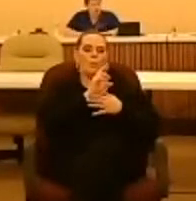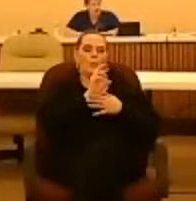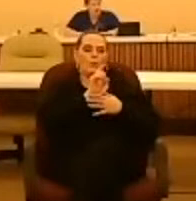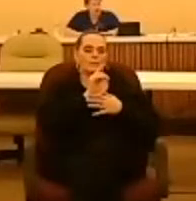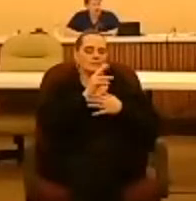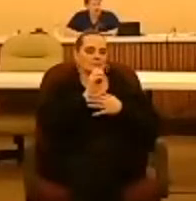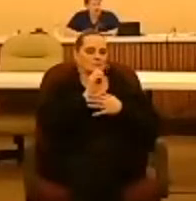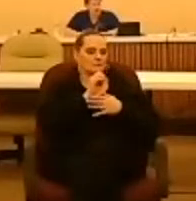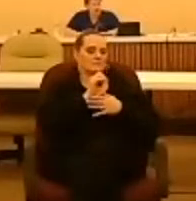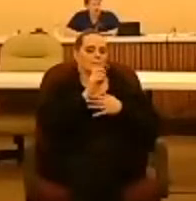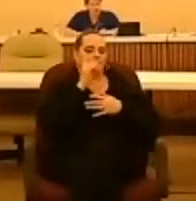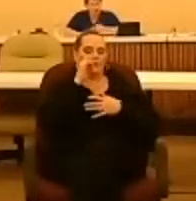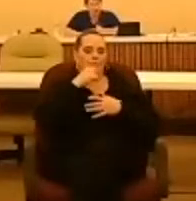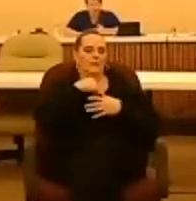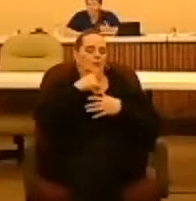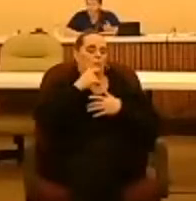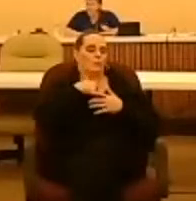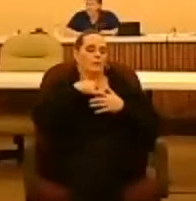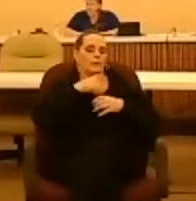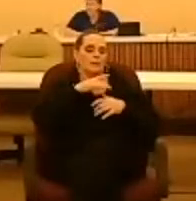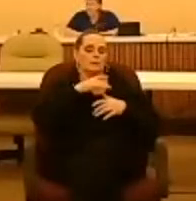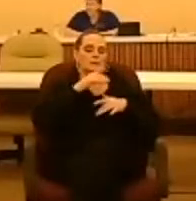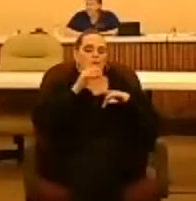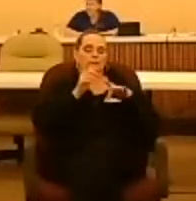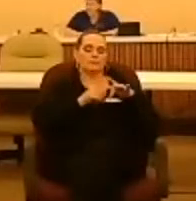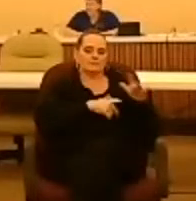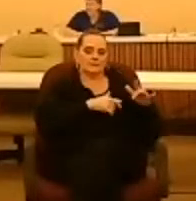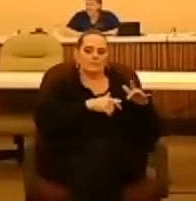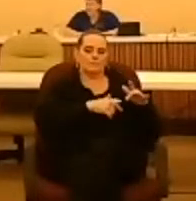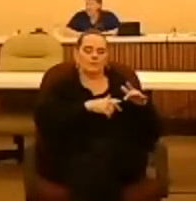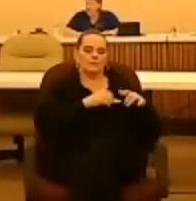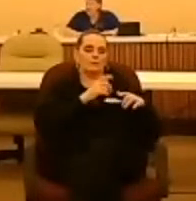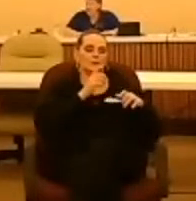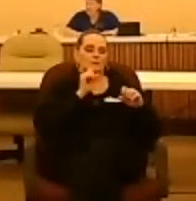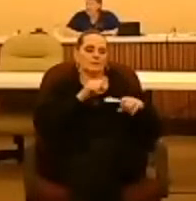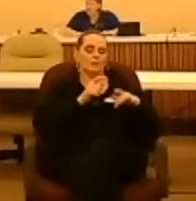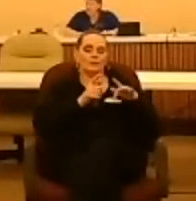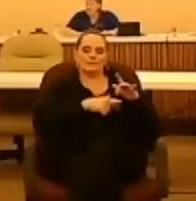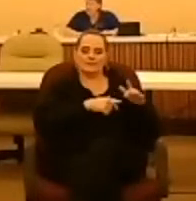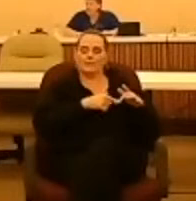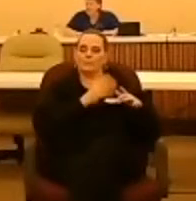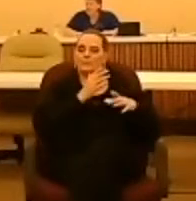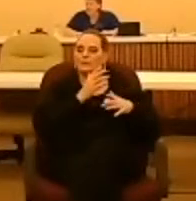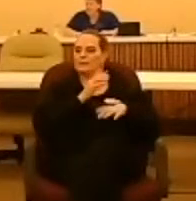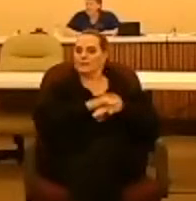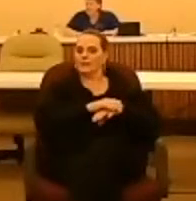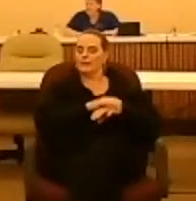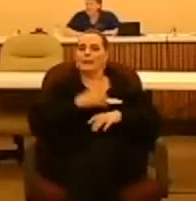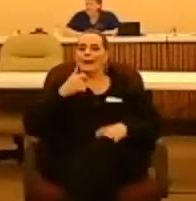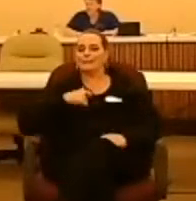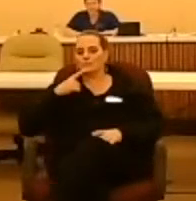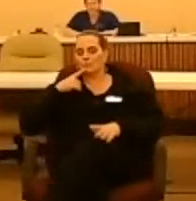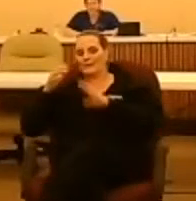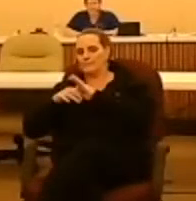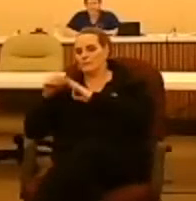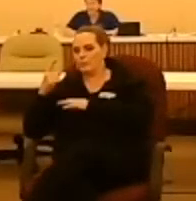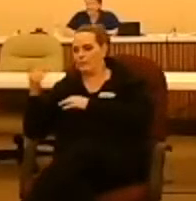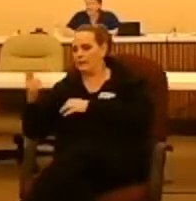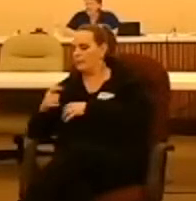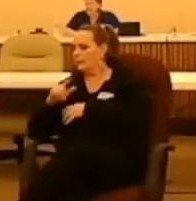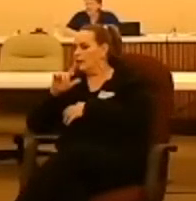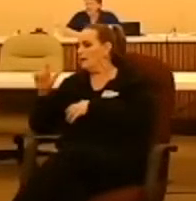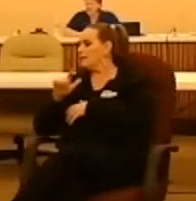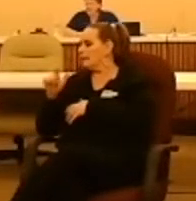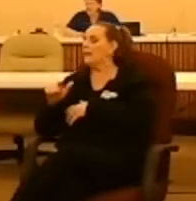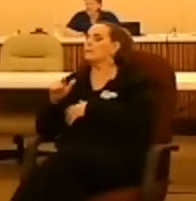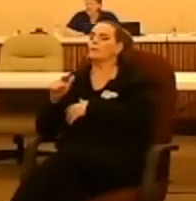As far as I'm concerned, we can skip the rest of the agenda. Oh, you have an announcement? Go ahead. I just want to say one thing. The library is closed